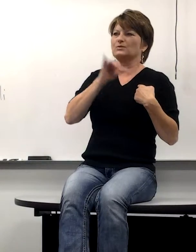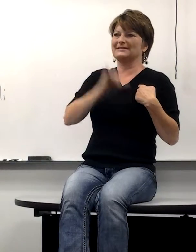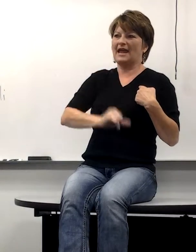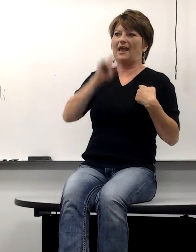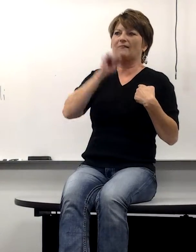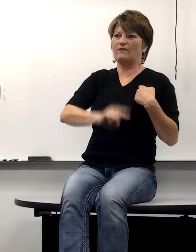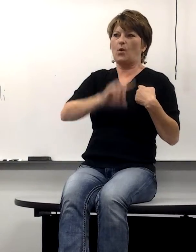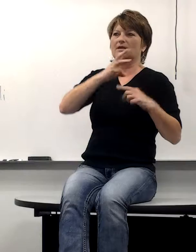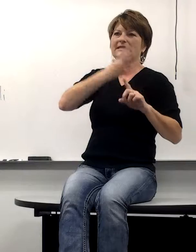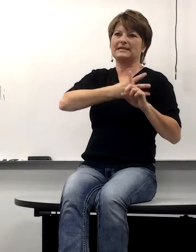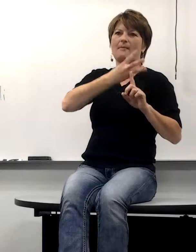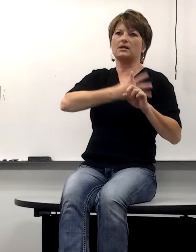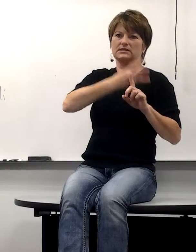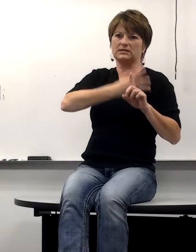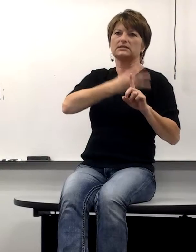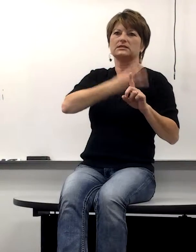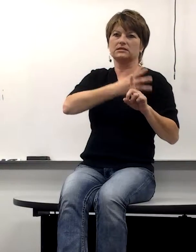they opened up the port